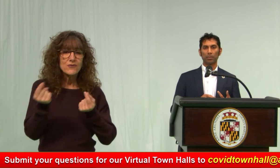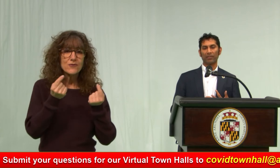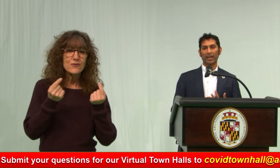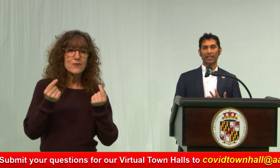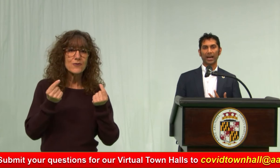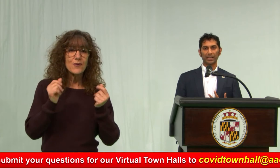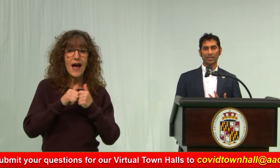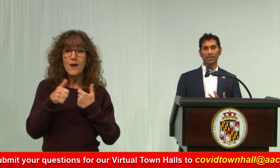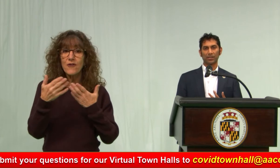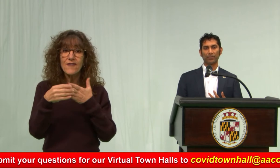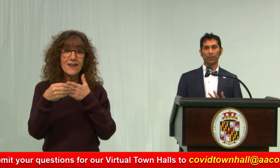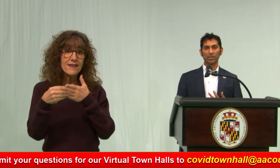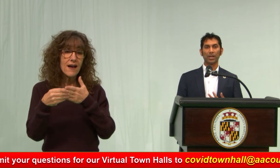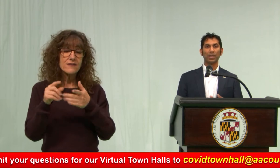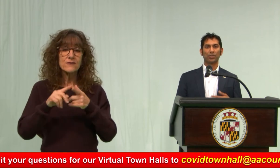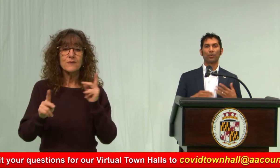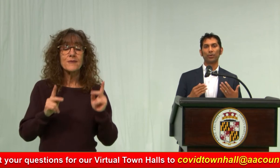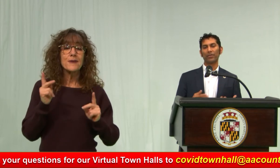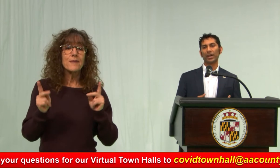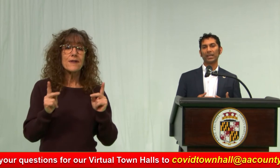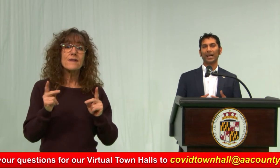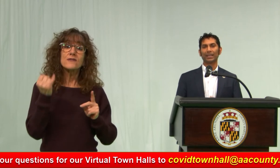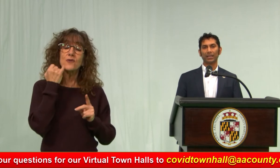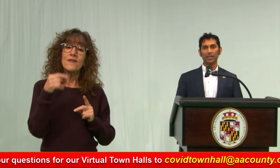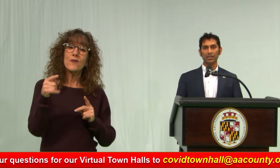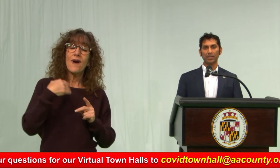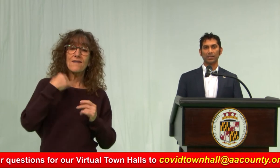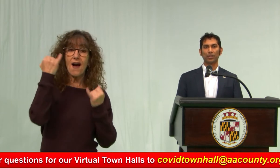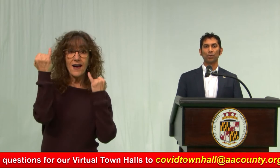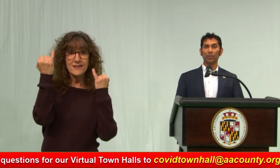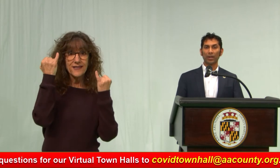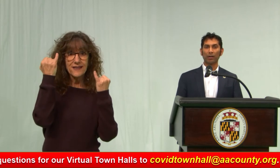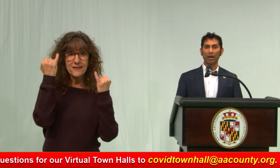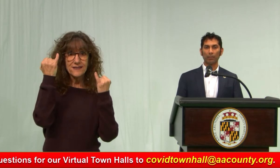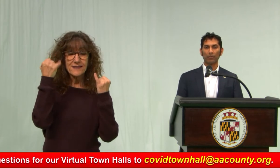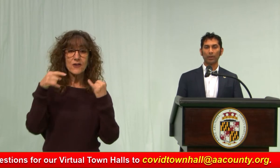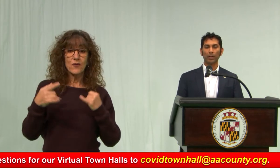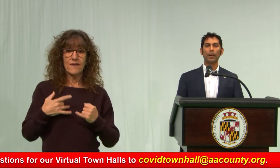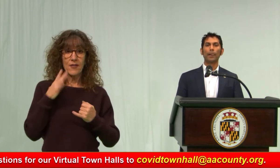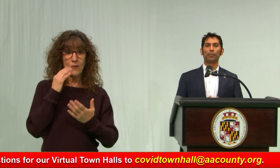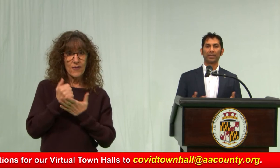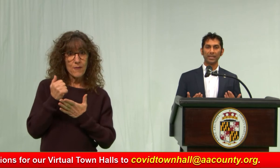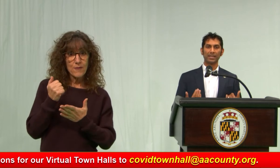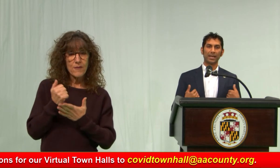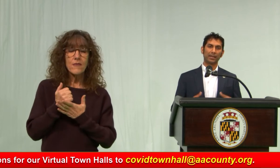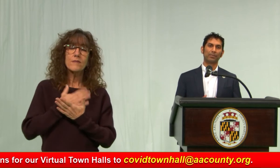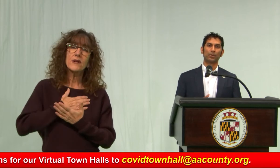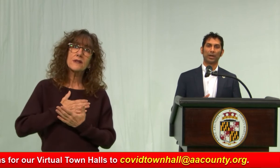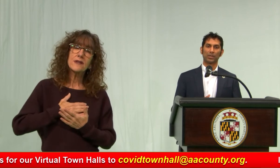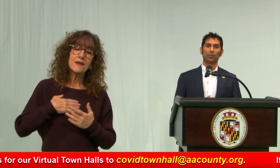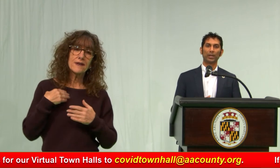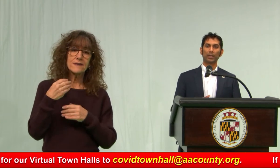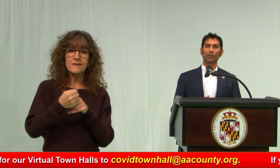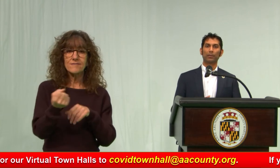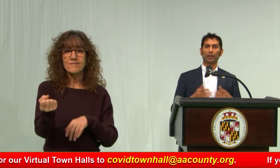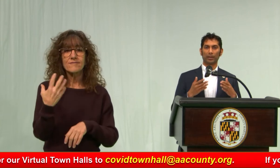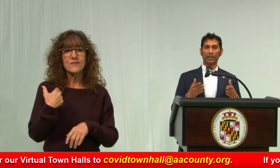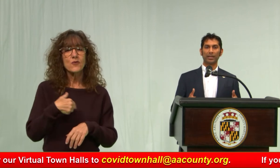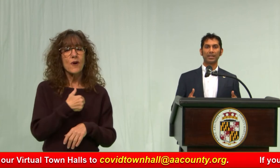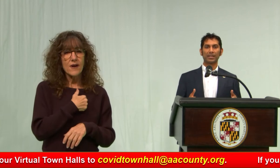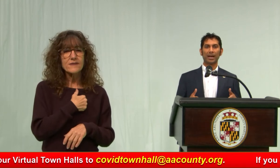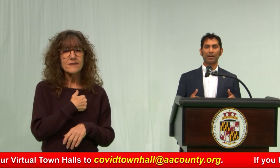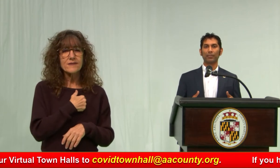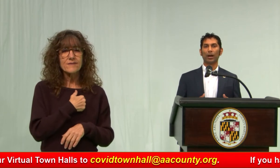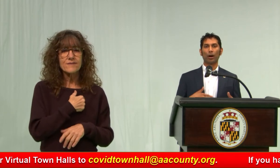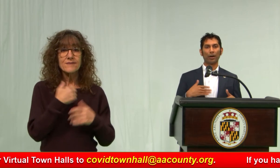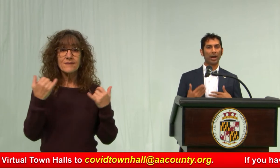How do we provide guidances to folks? So if you have any ideas that you think are helpful, please send them to us. We, in